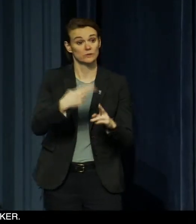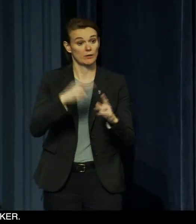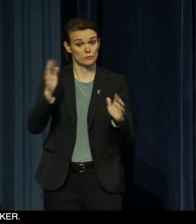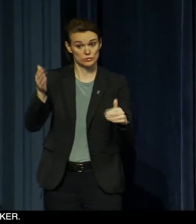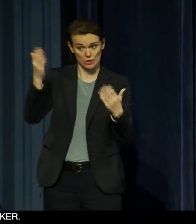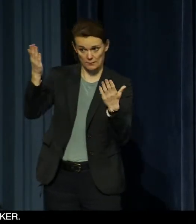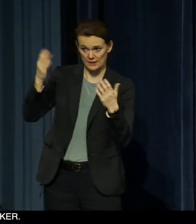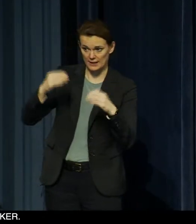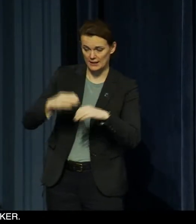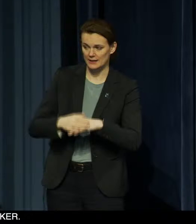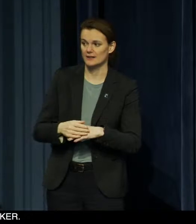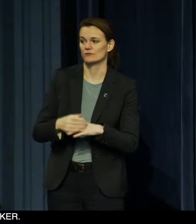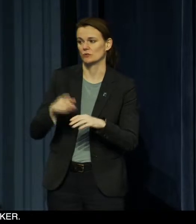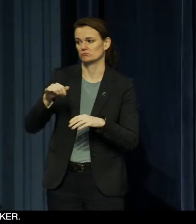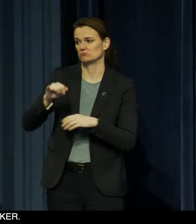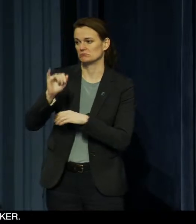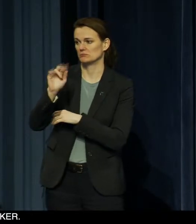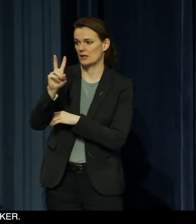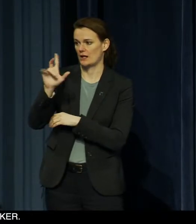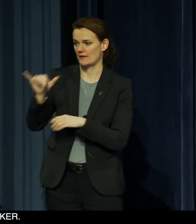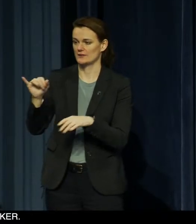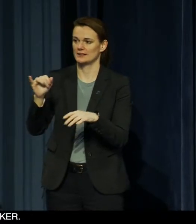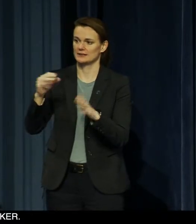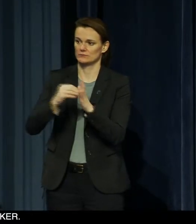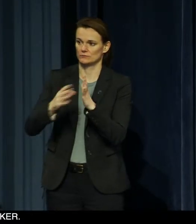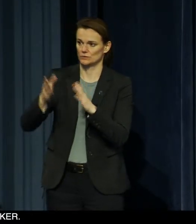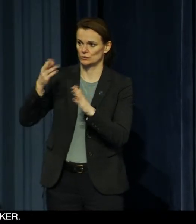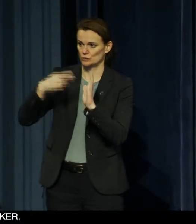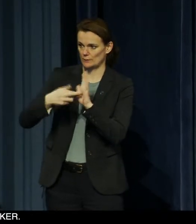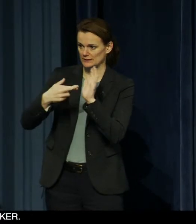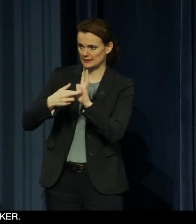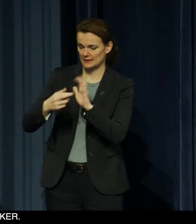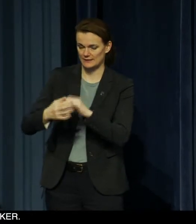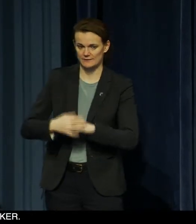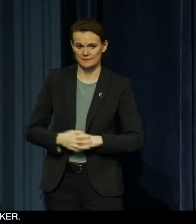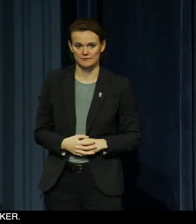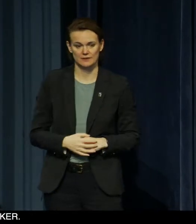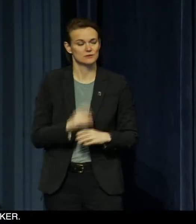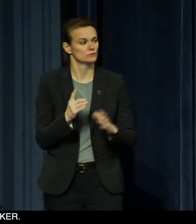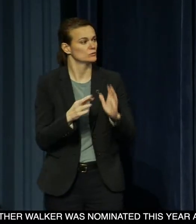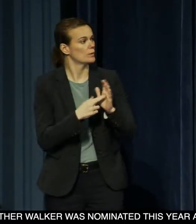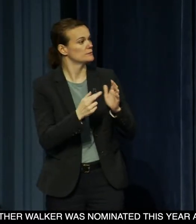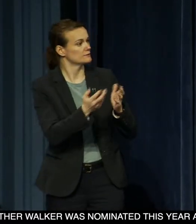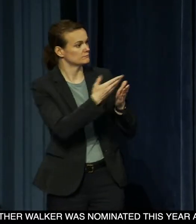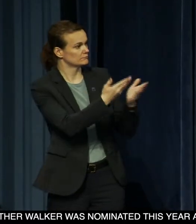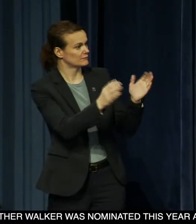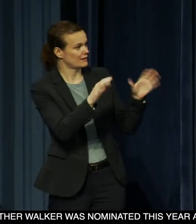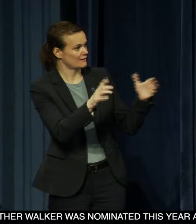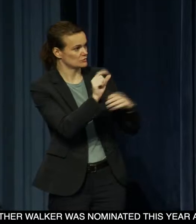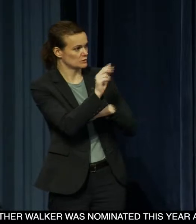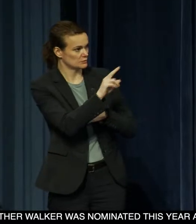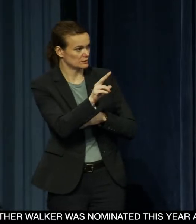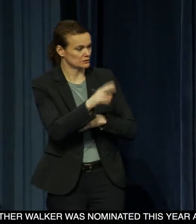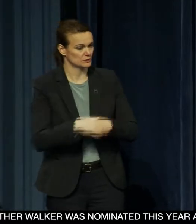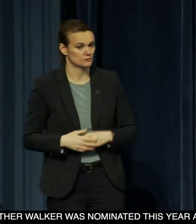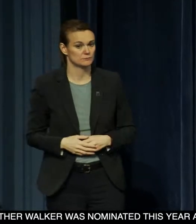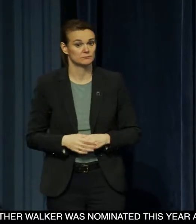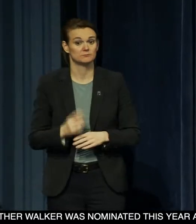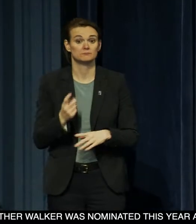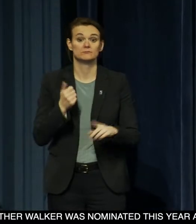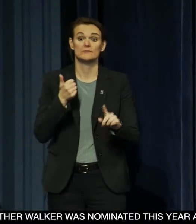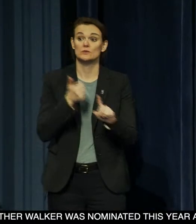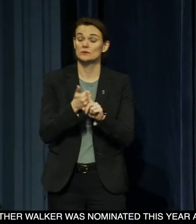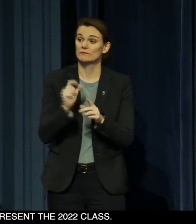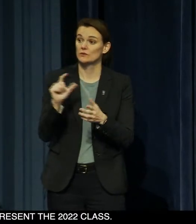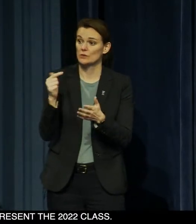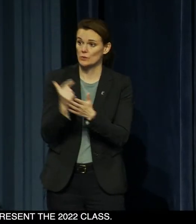as Ivany Campus Valedictorian and was chosen to represent the 2022 class. Heather is graduating